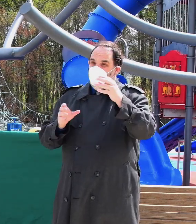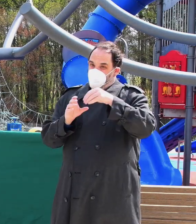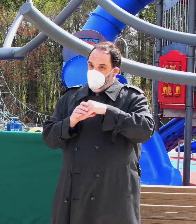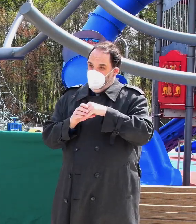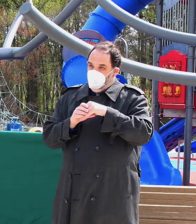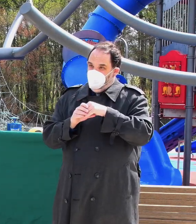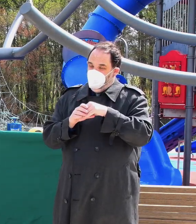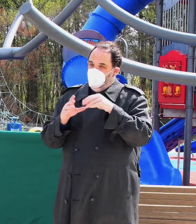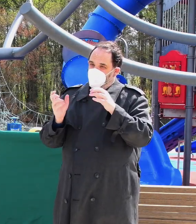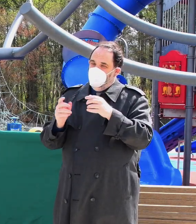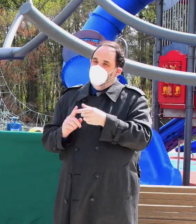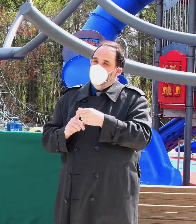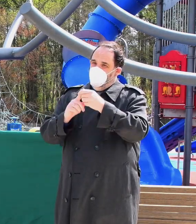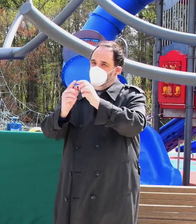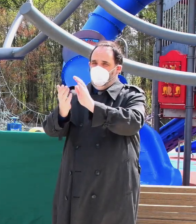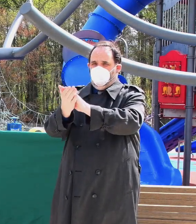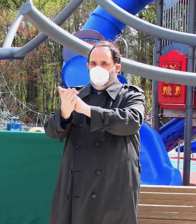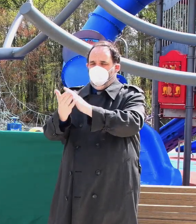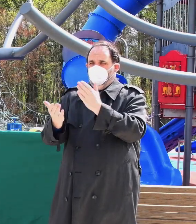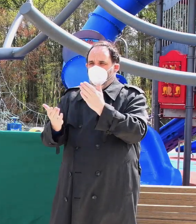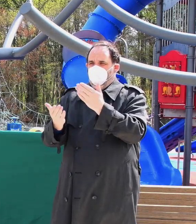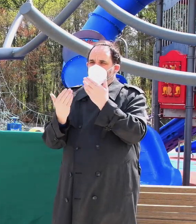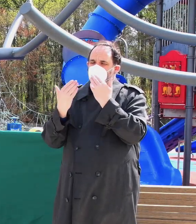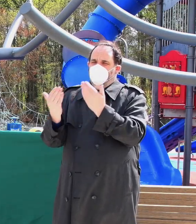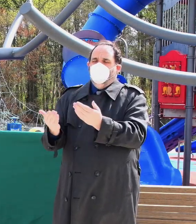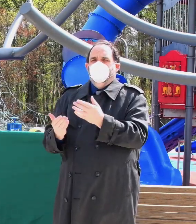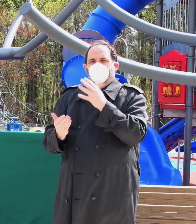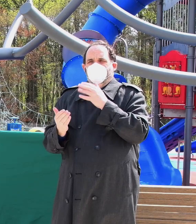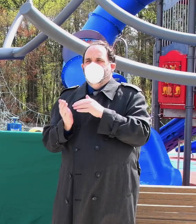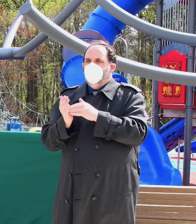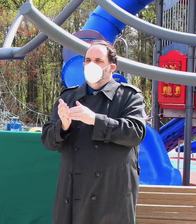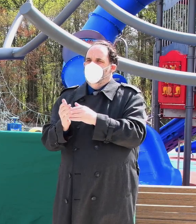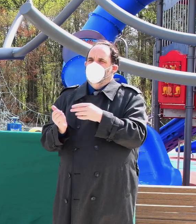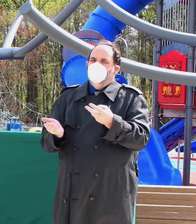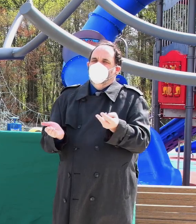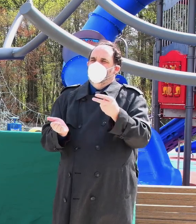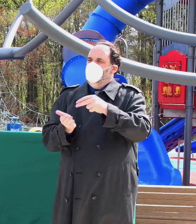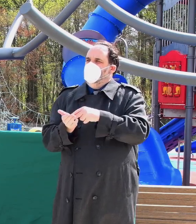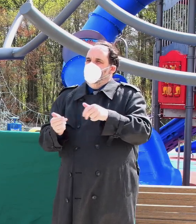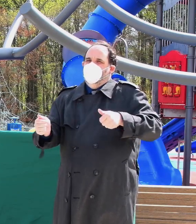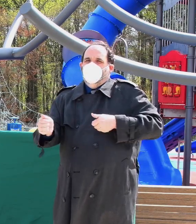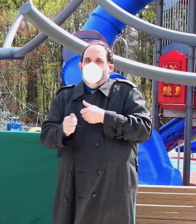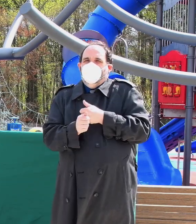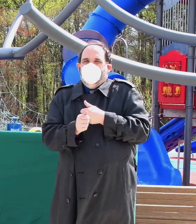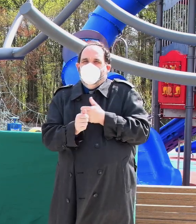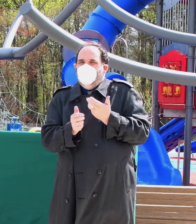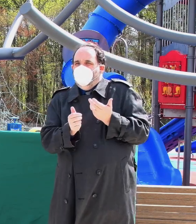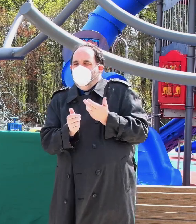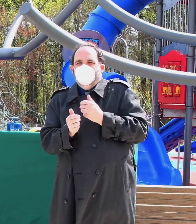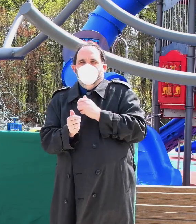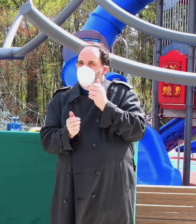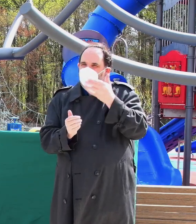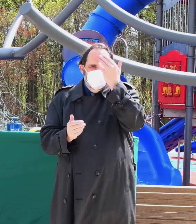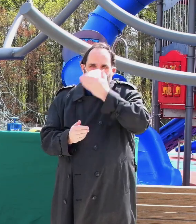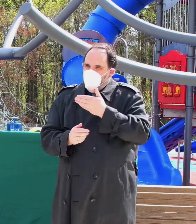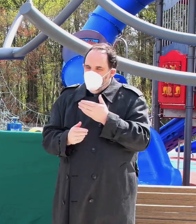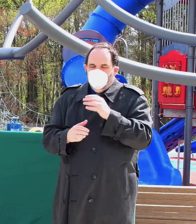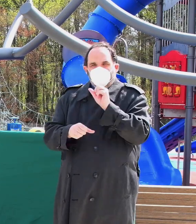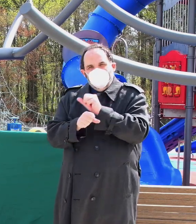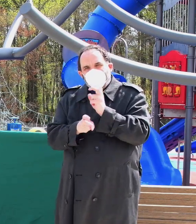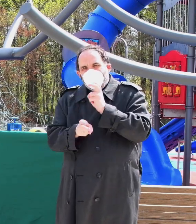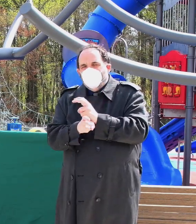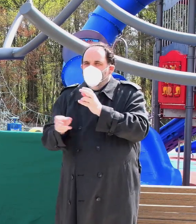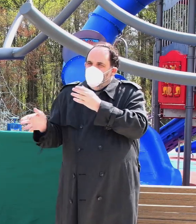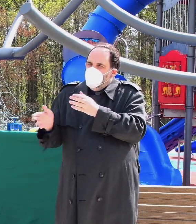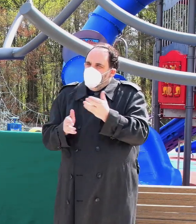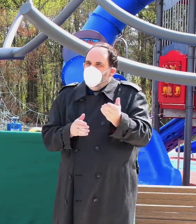including, and I want to give a huge shout out, she often stands behind the scenes and works really